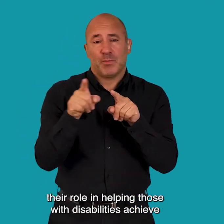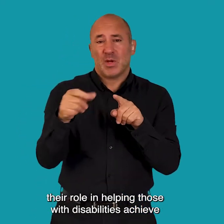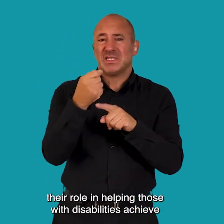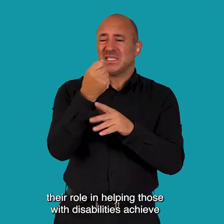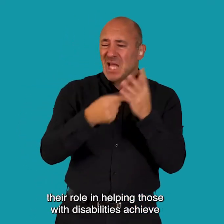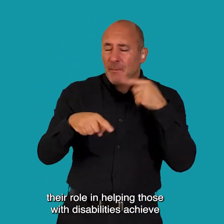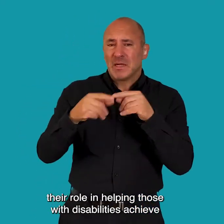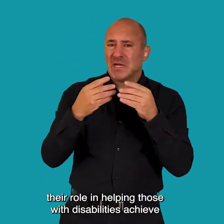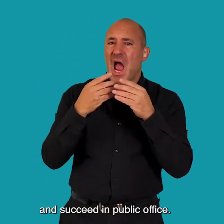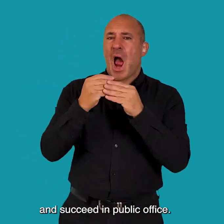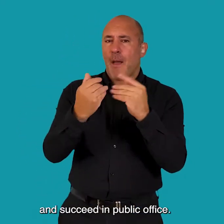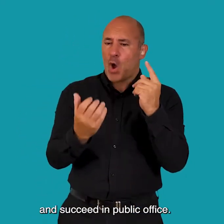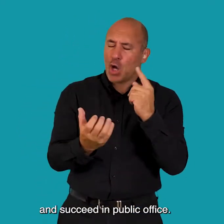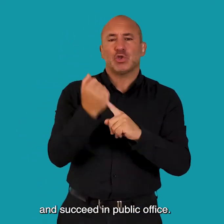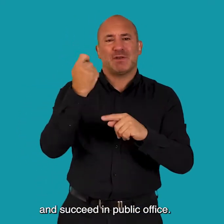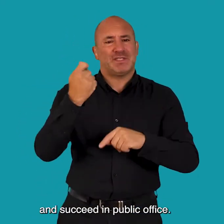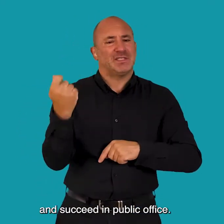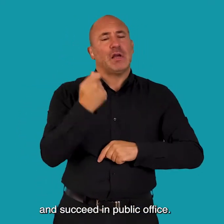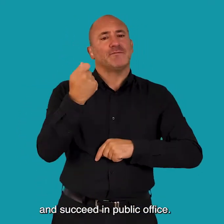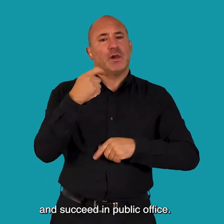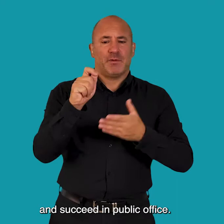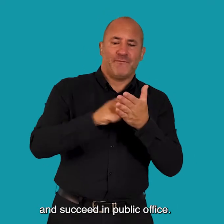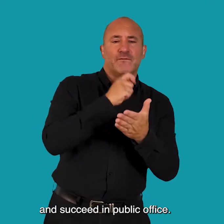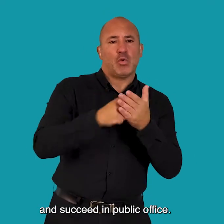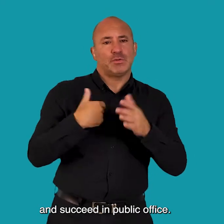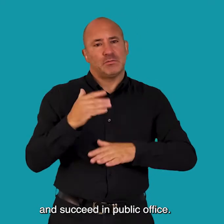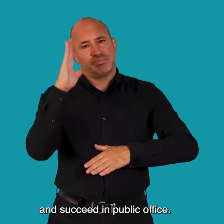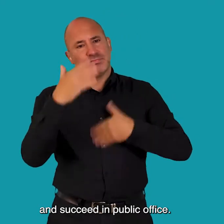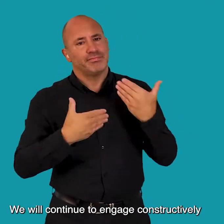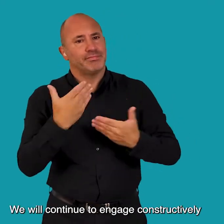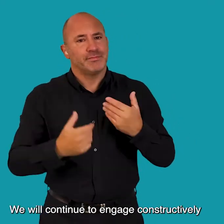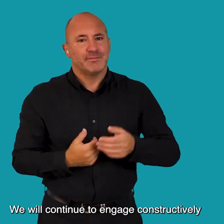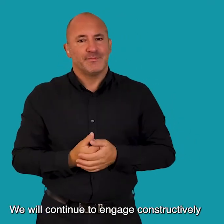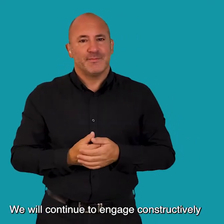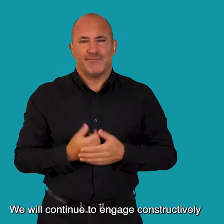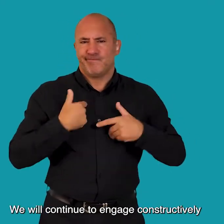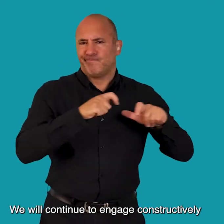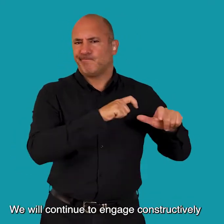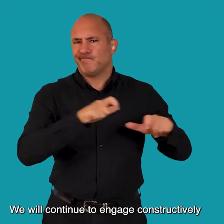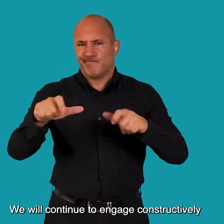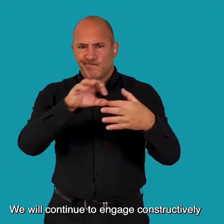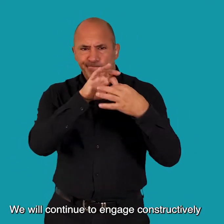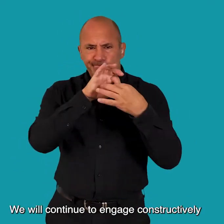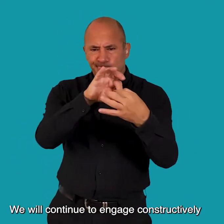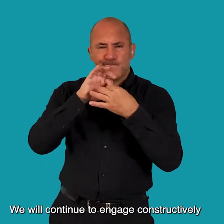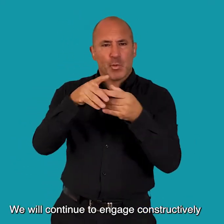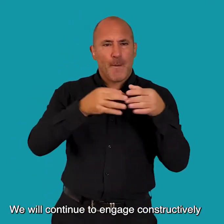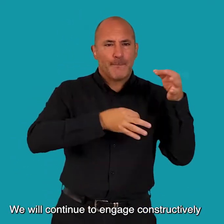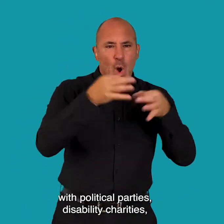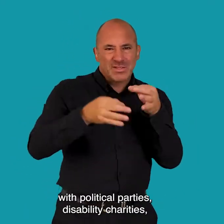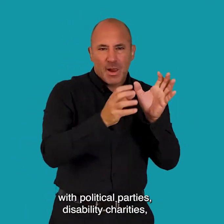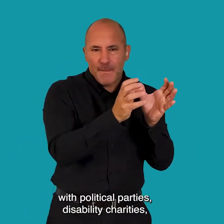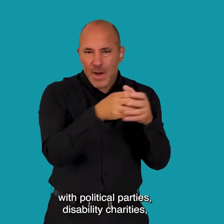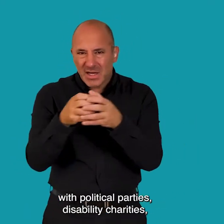disabilities achieve and succeed in public office. We will continue to engage constructively with political